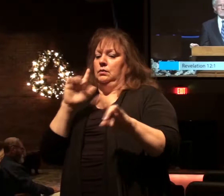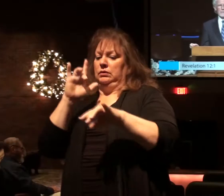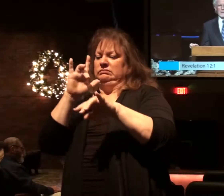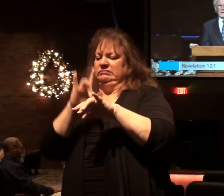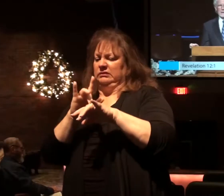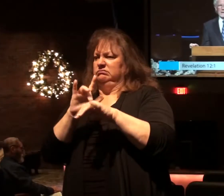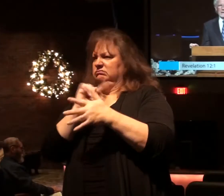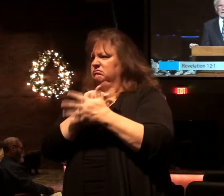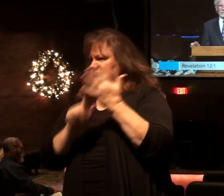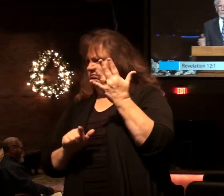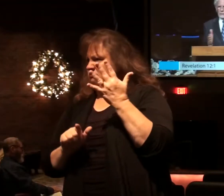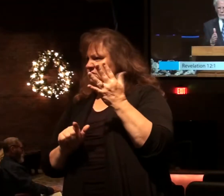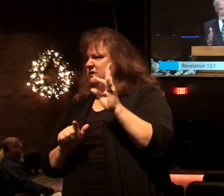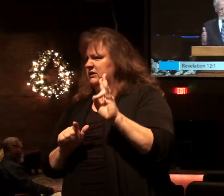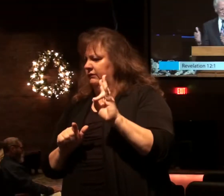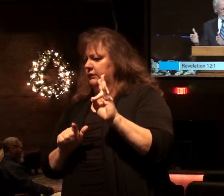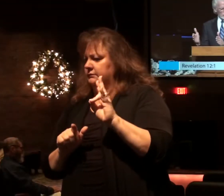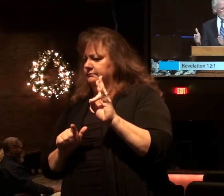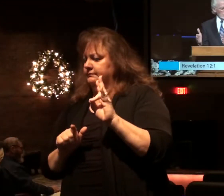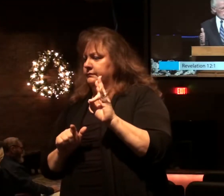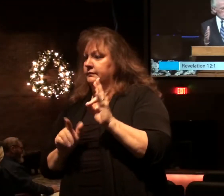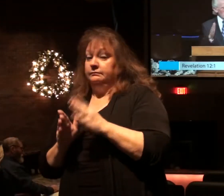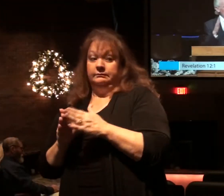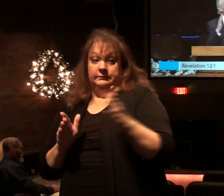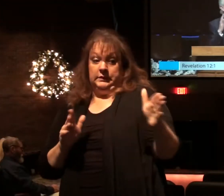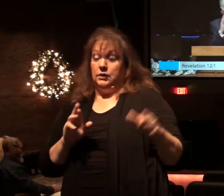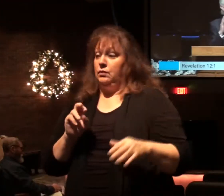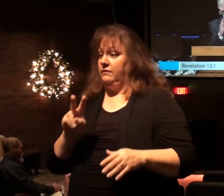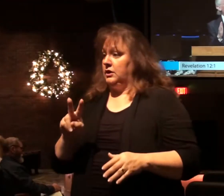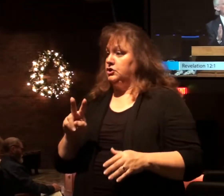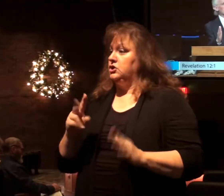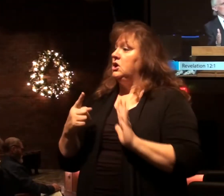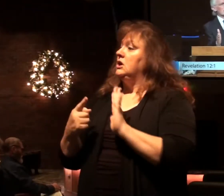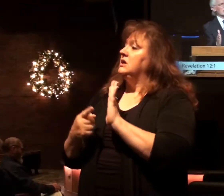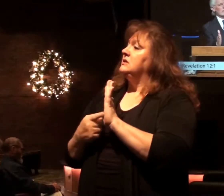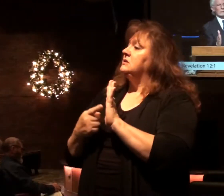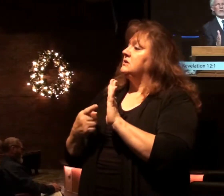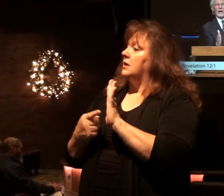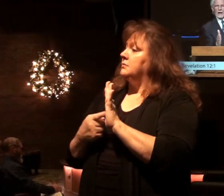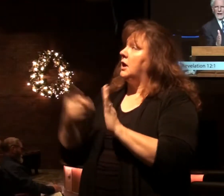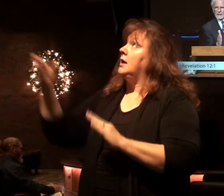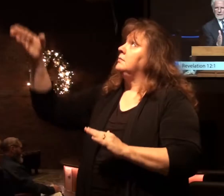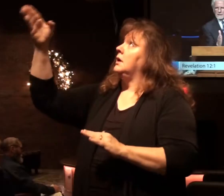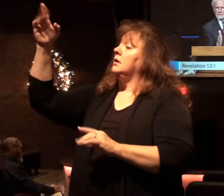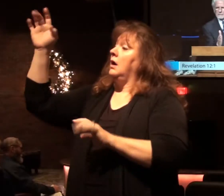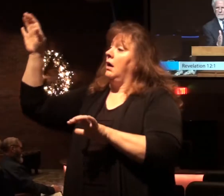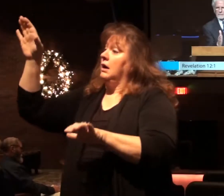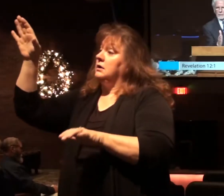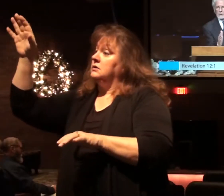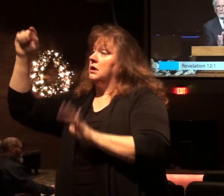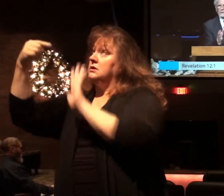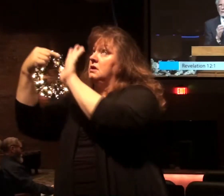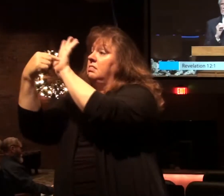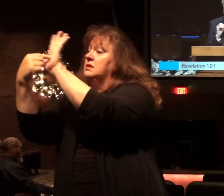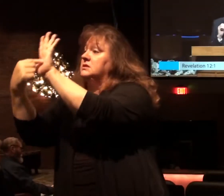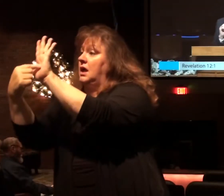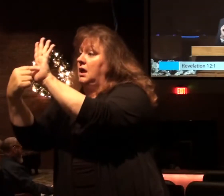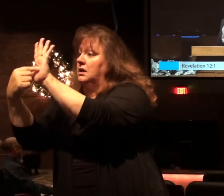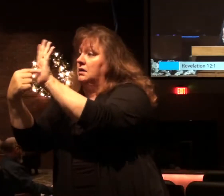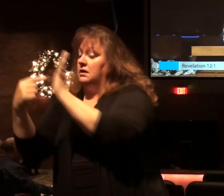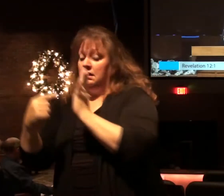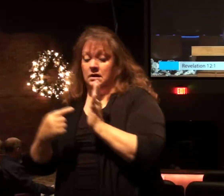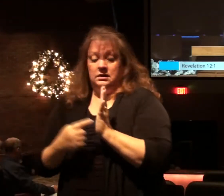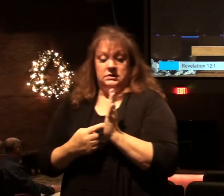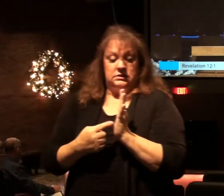quickly through the rest of Revelation, sometimes coming from God,